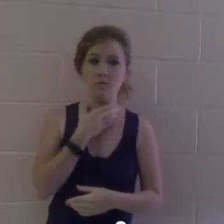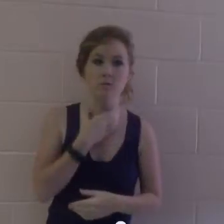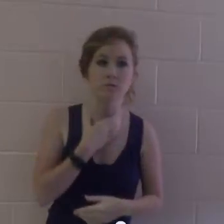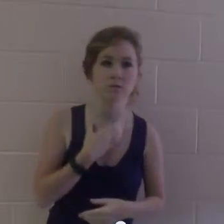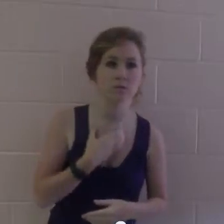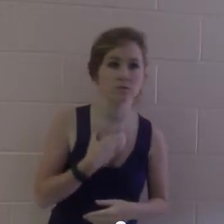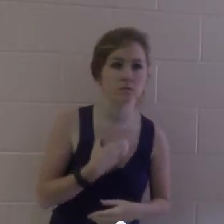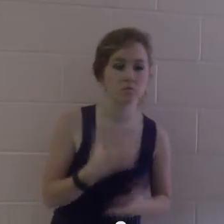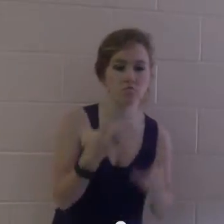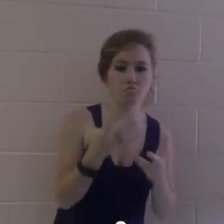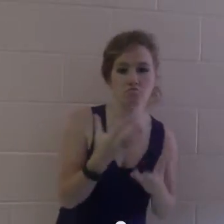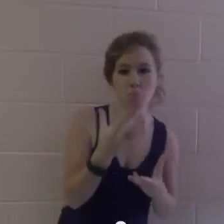And